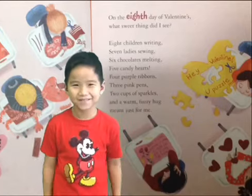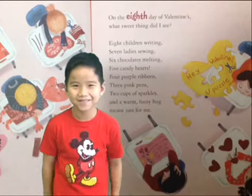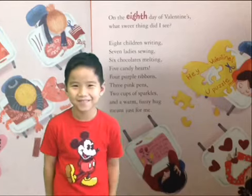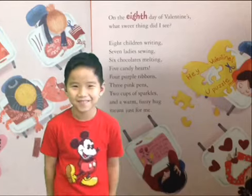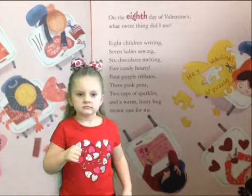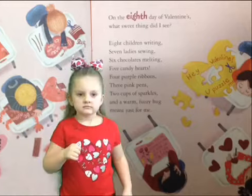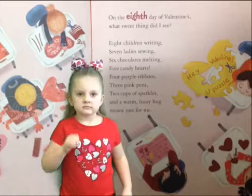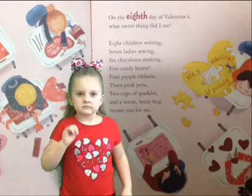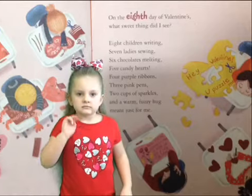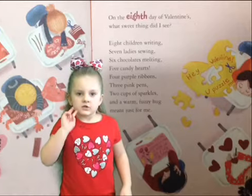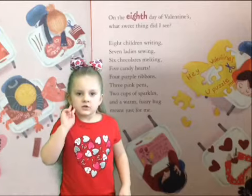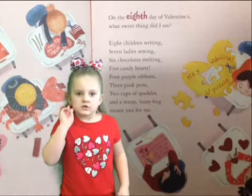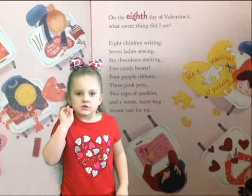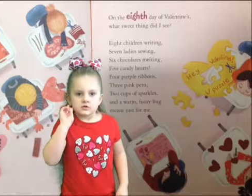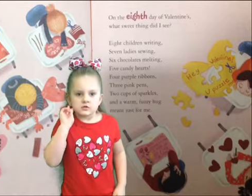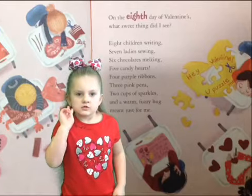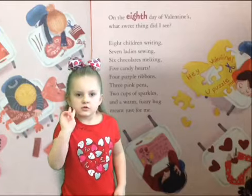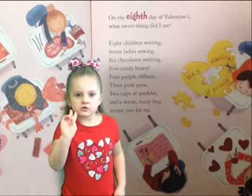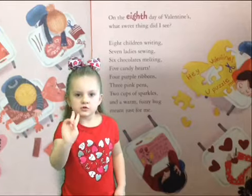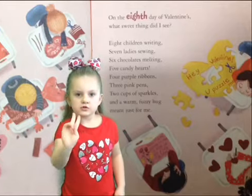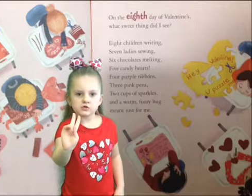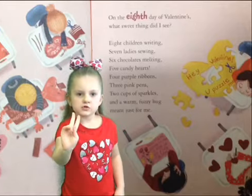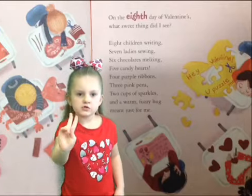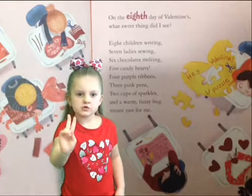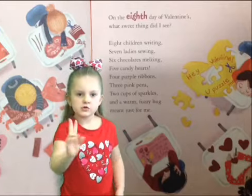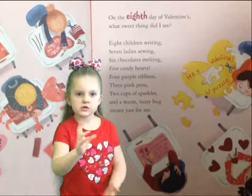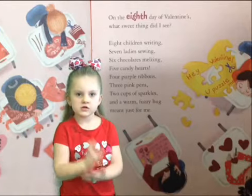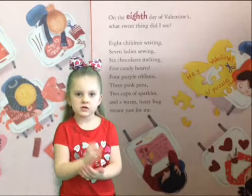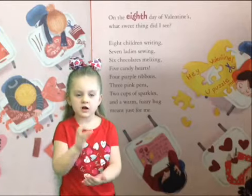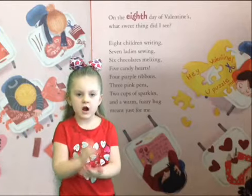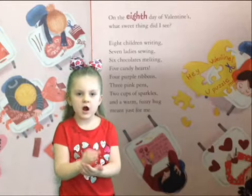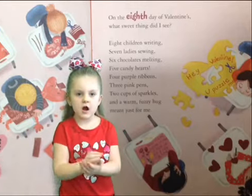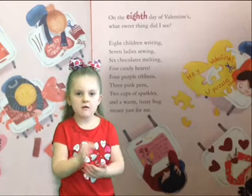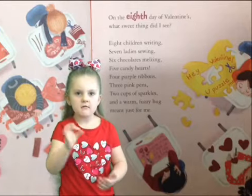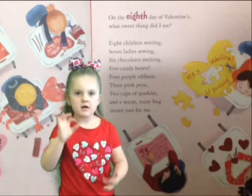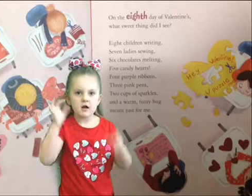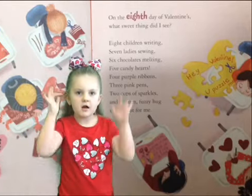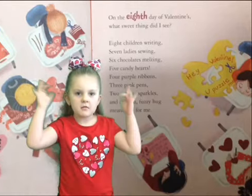two cups of sparkle,